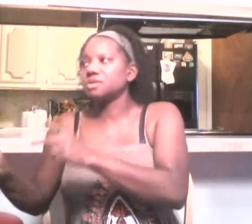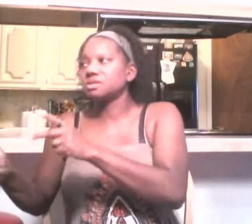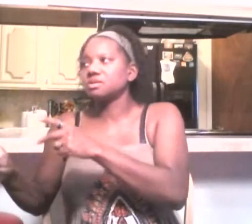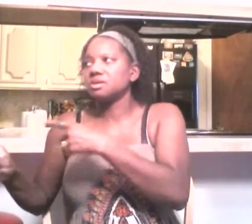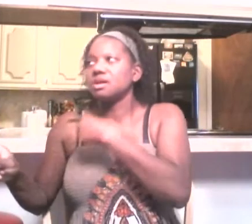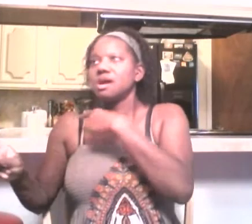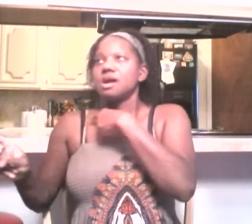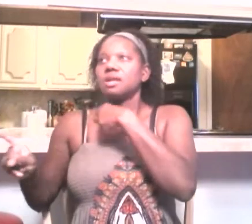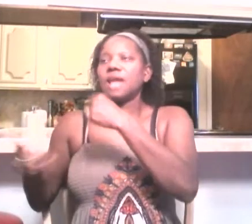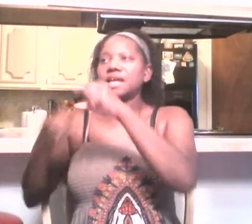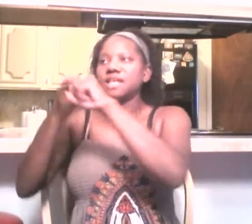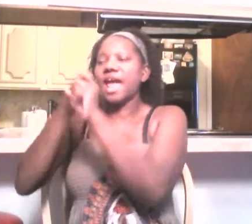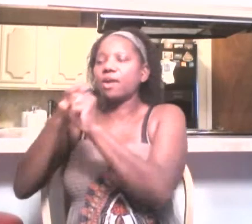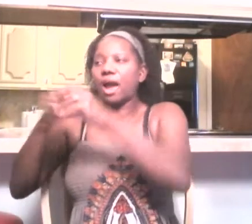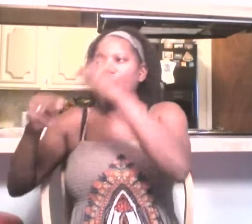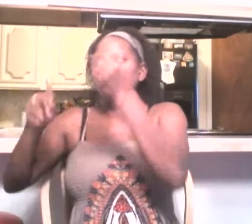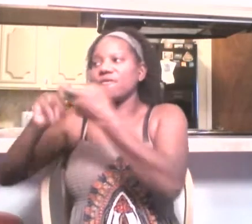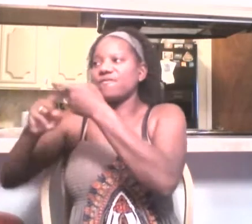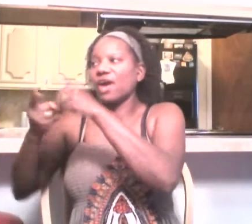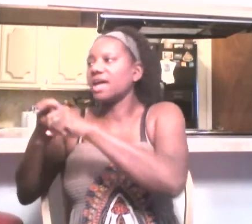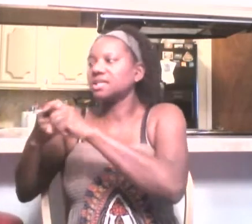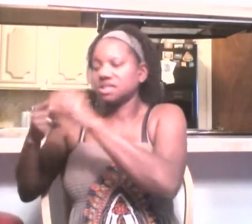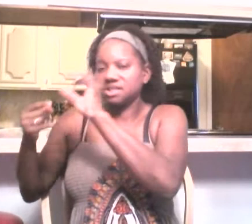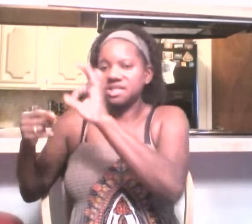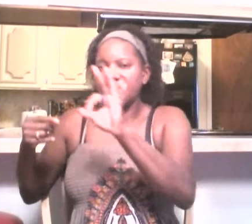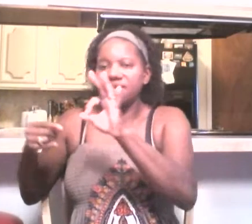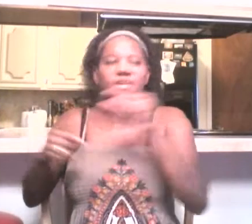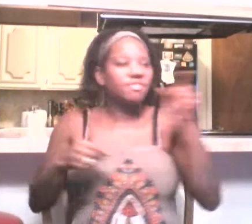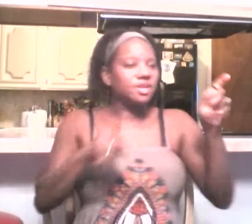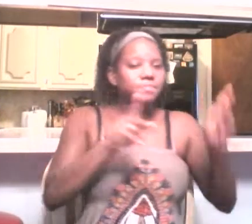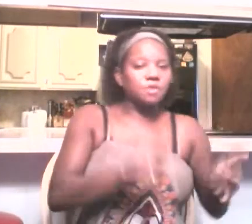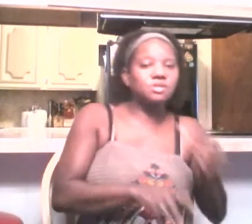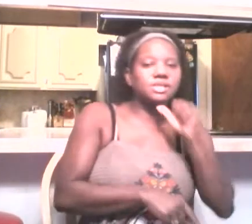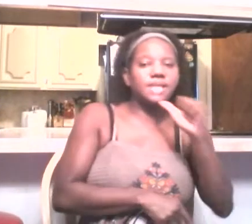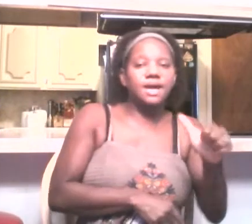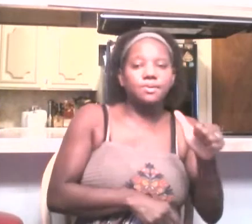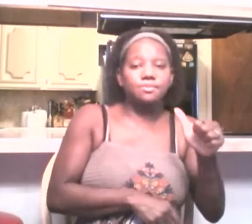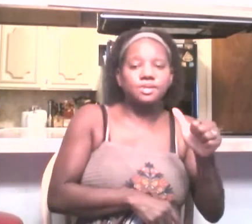person likes to hang out with their friends and stuff. This person don't.